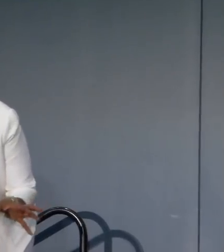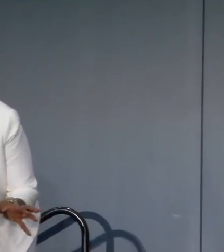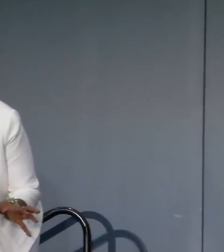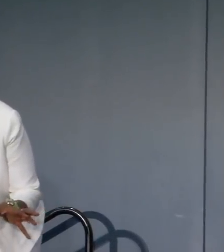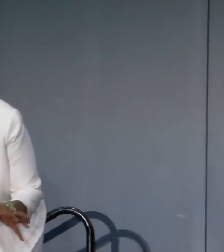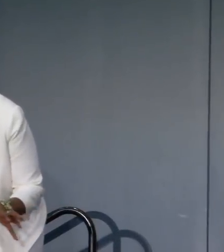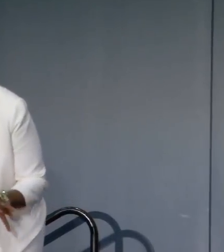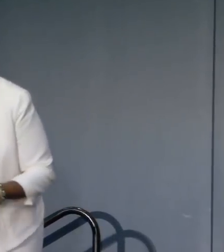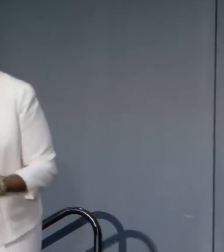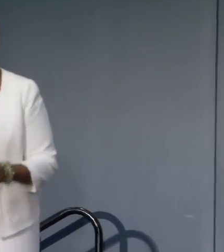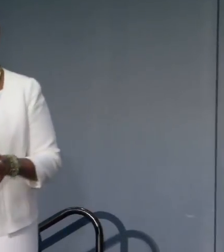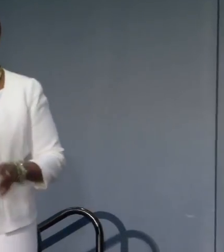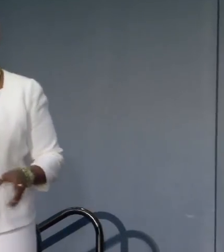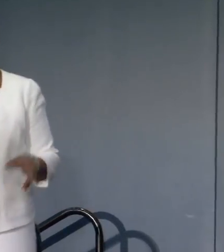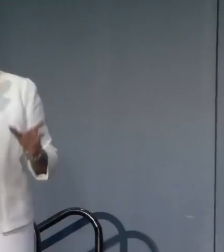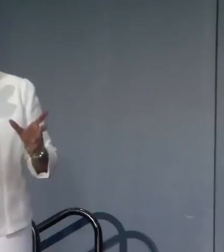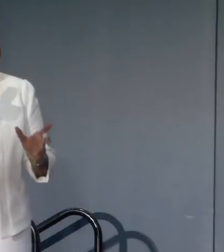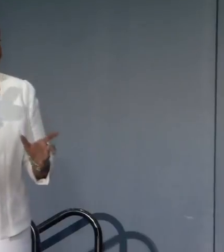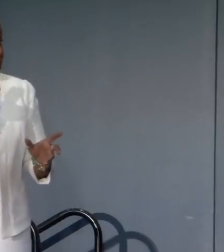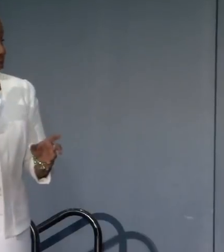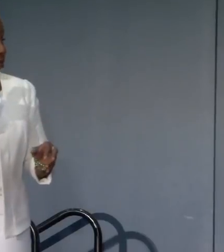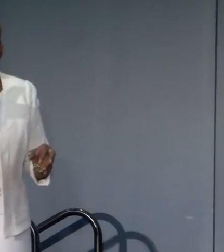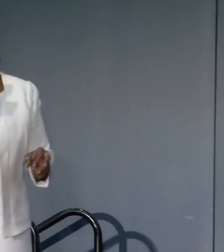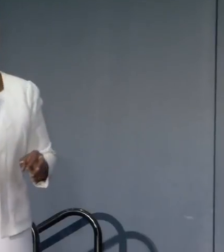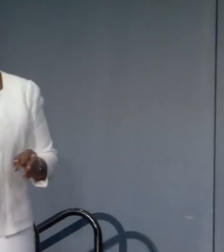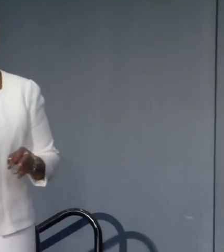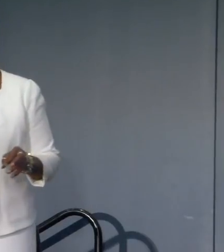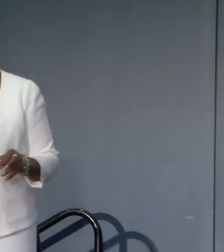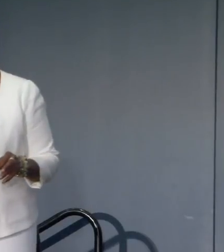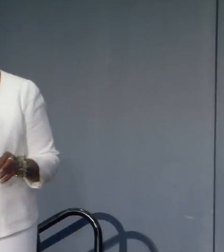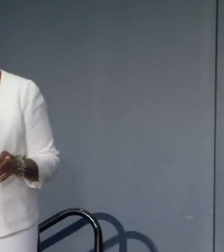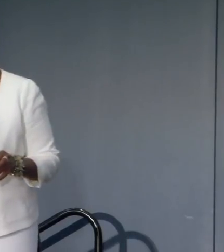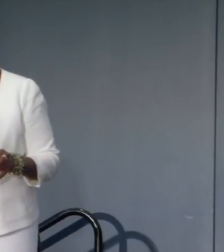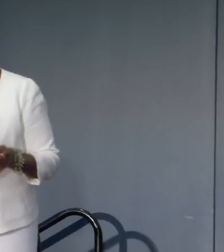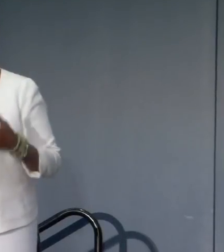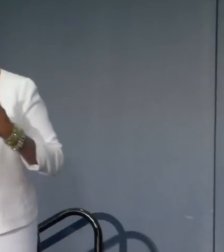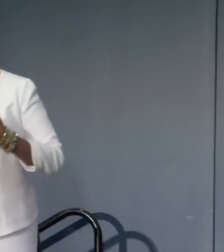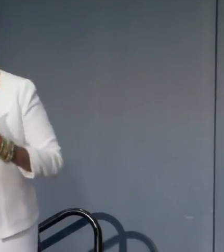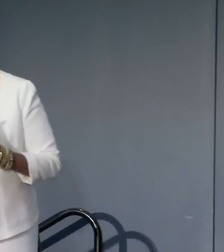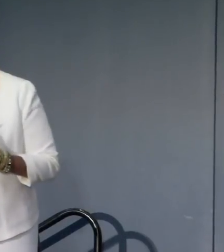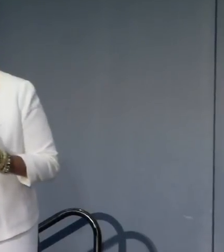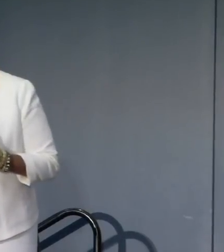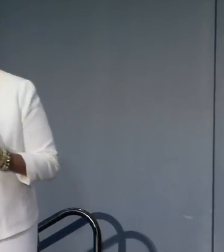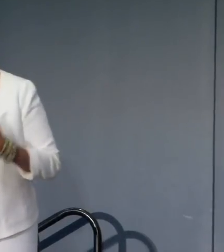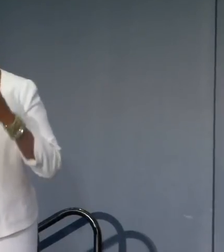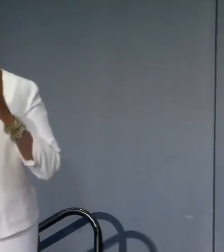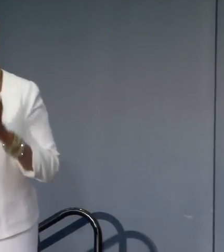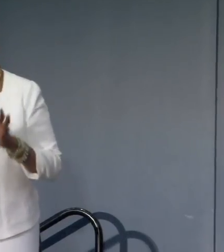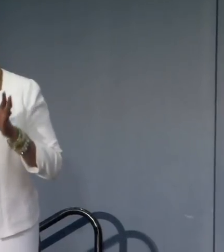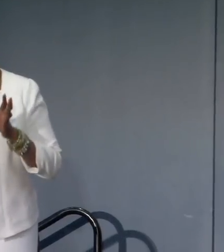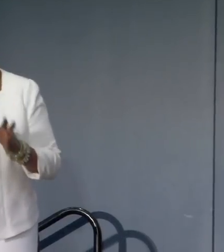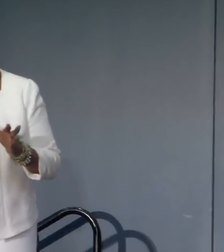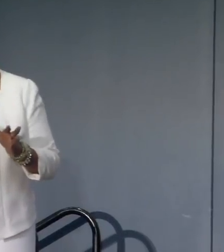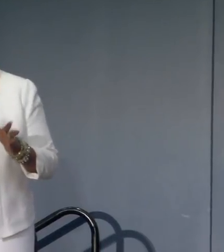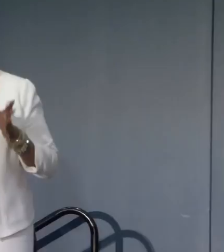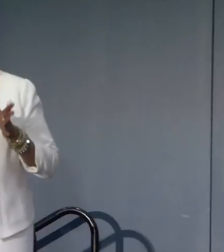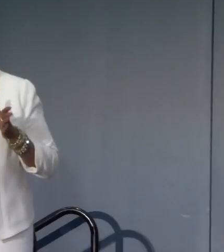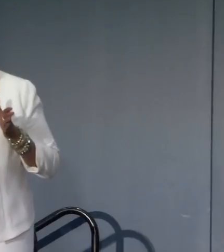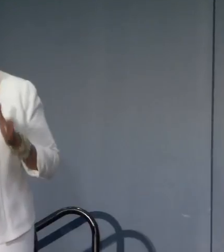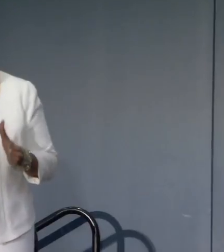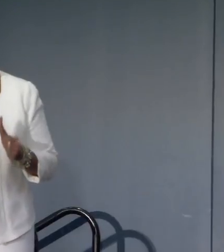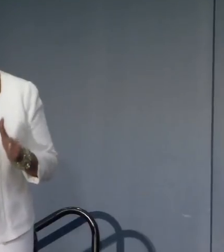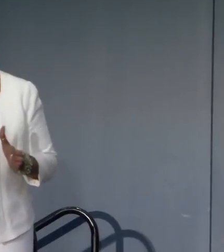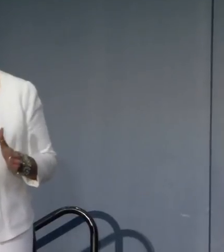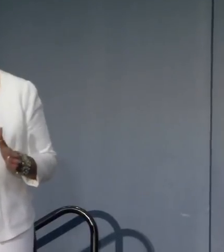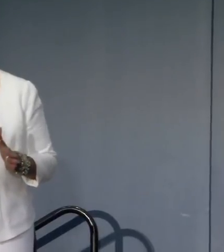put them down, I can't. Let me tell you the funny joke. Okay, I've always said that I went to sleep on